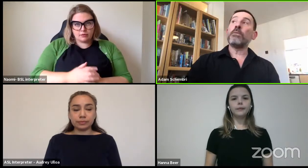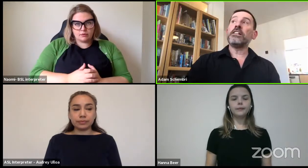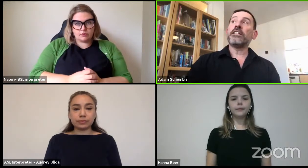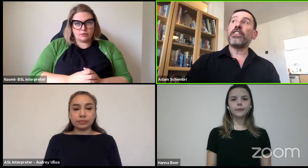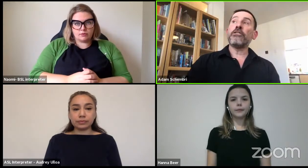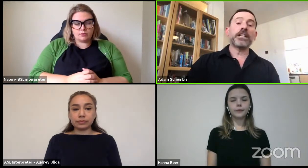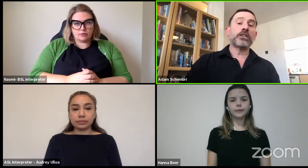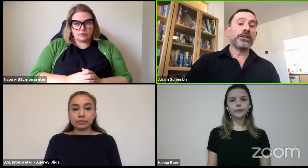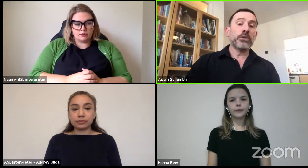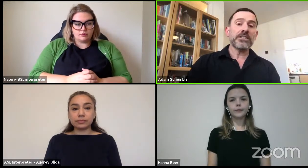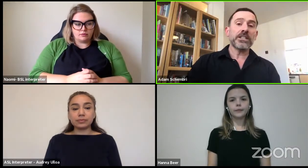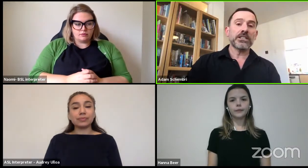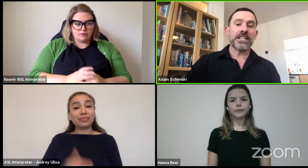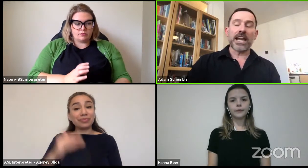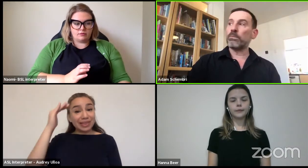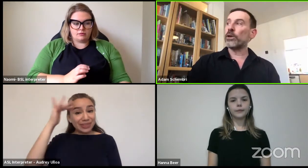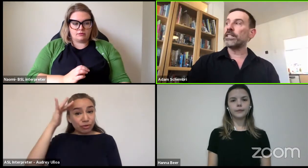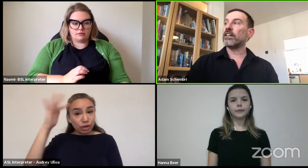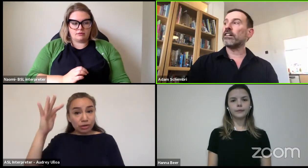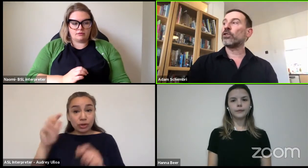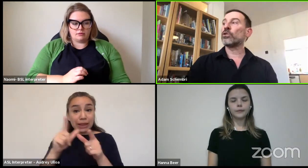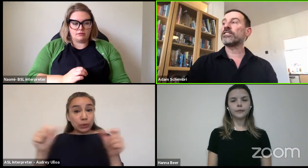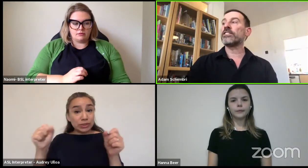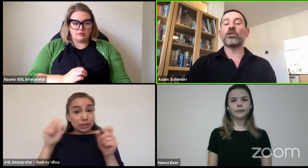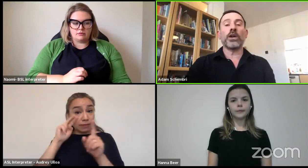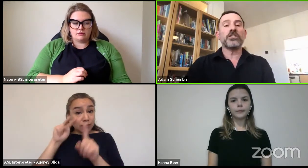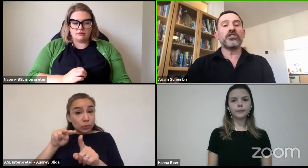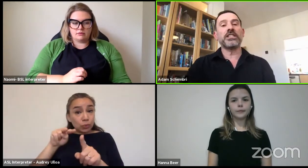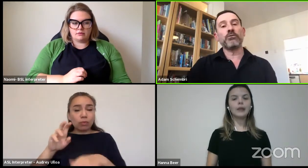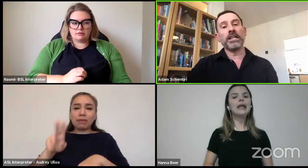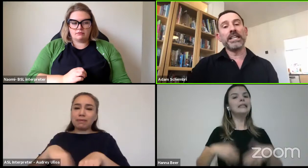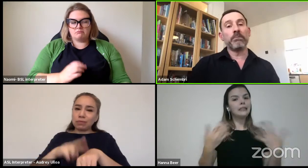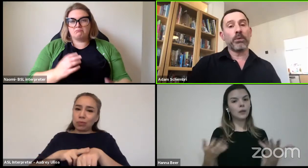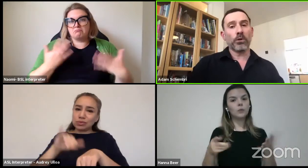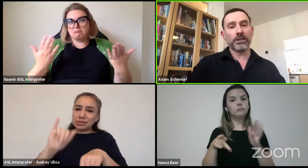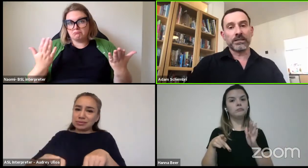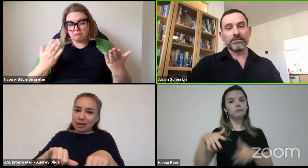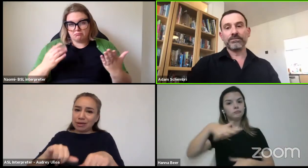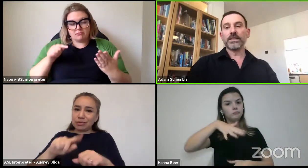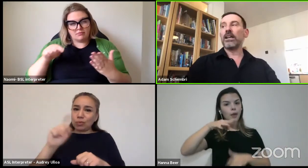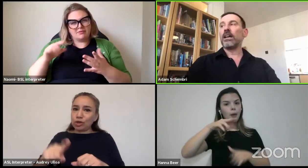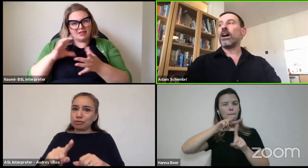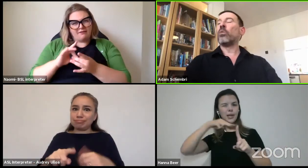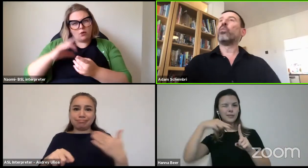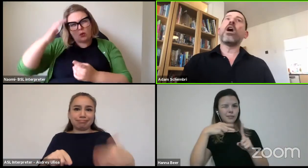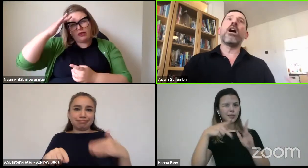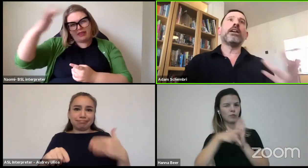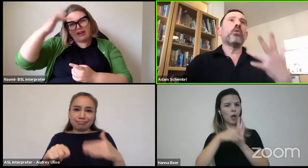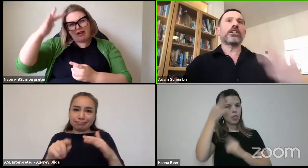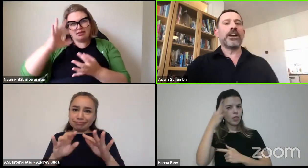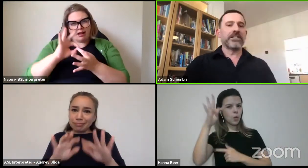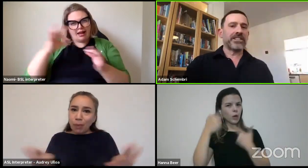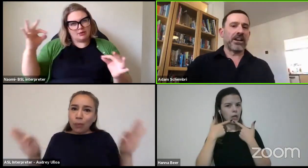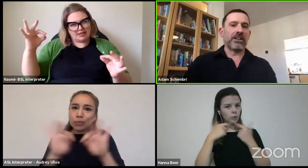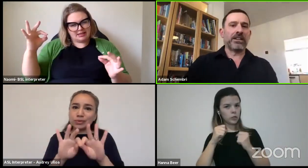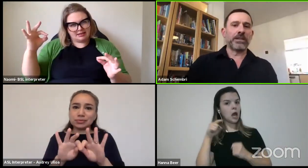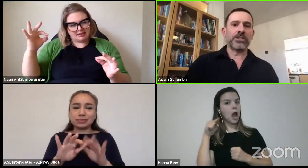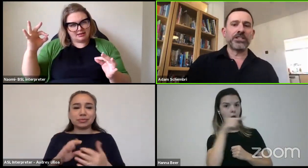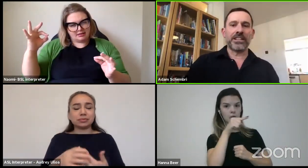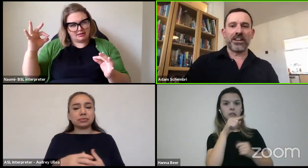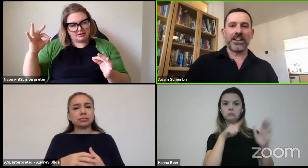From a theoretical linguistic standpoint, of course, this question is really important. What kind of